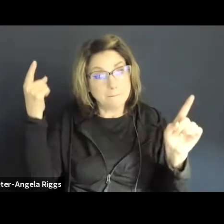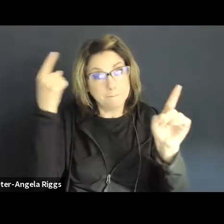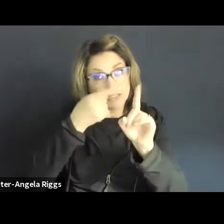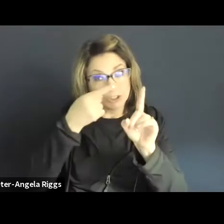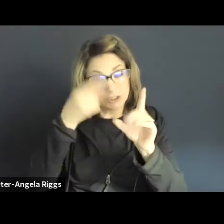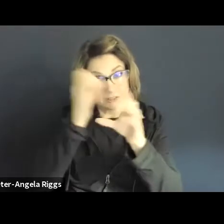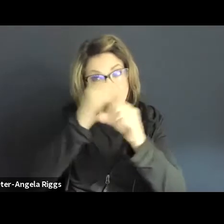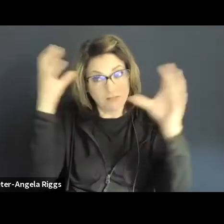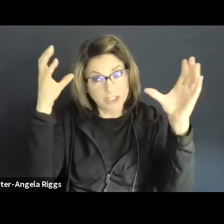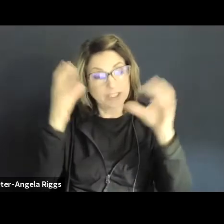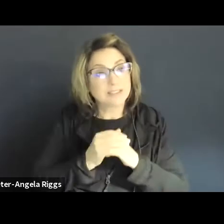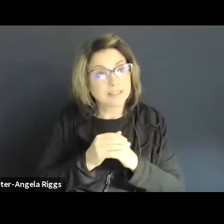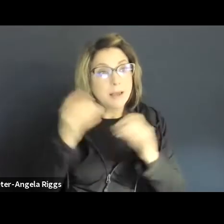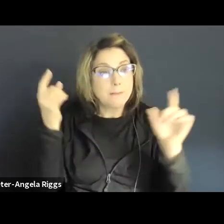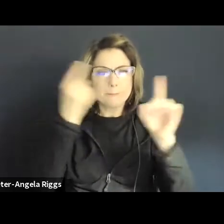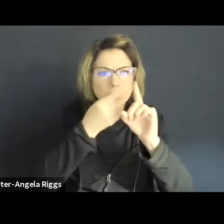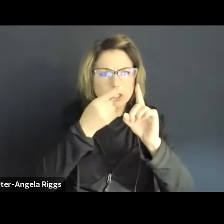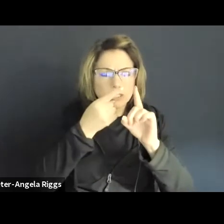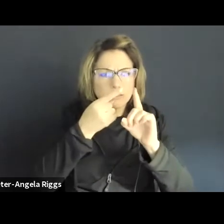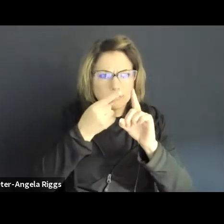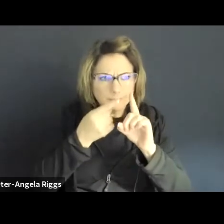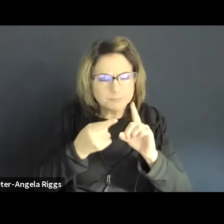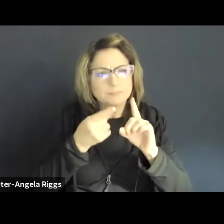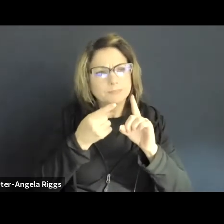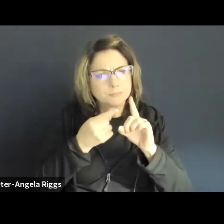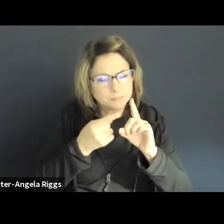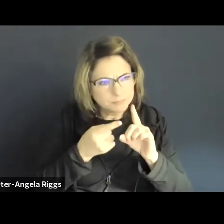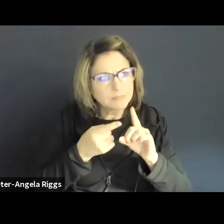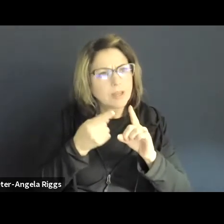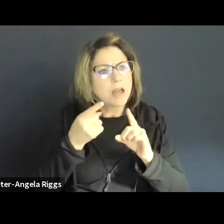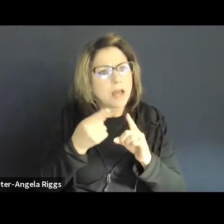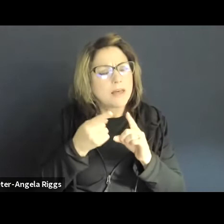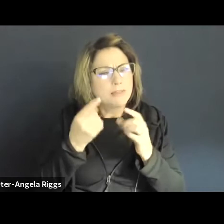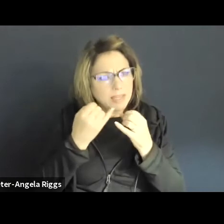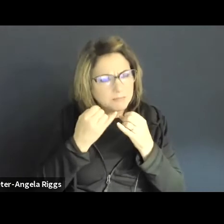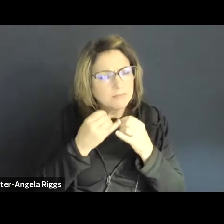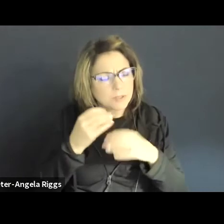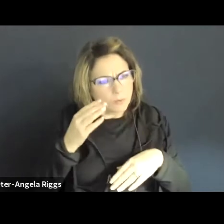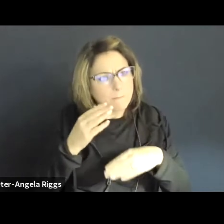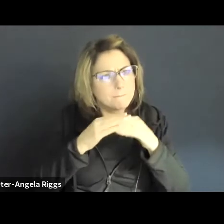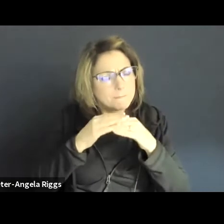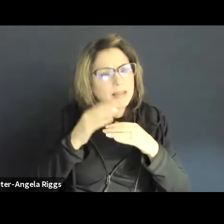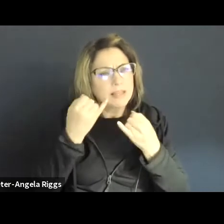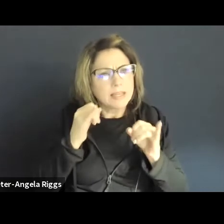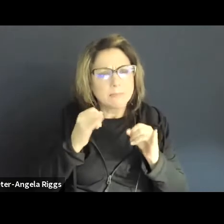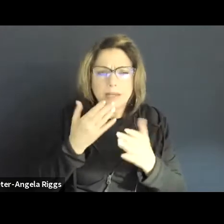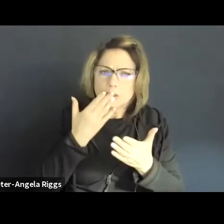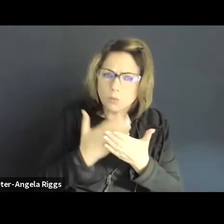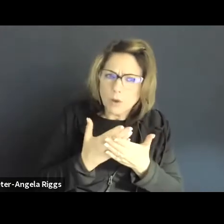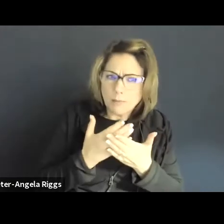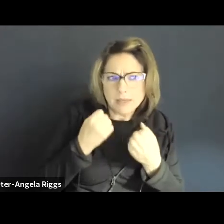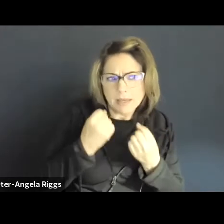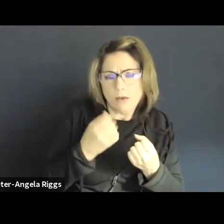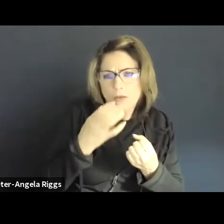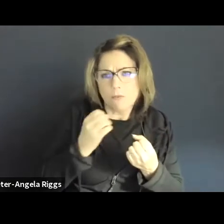and vision. The mission is to maximize the independence, well-being, and health of older adults, people with